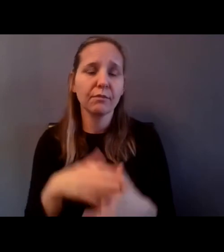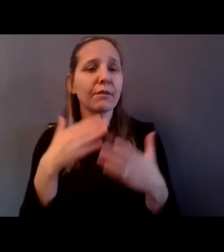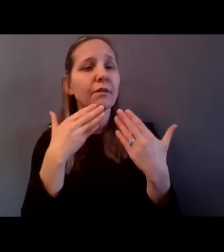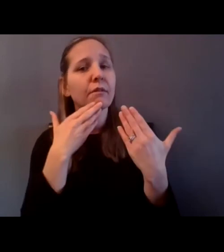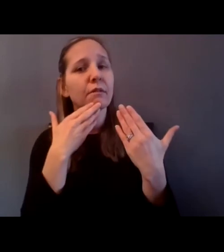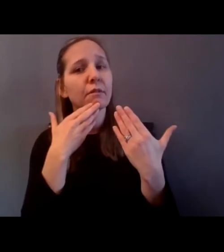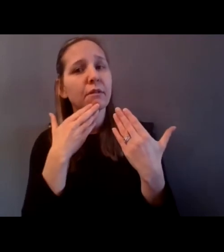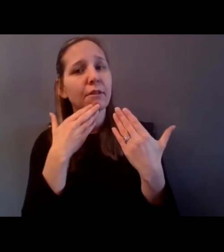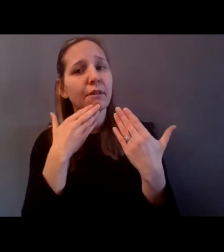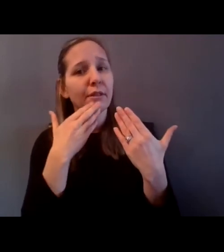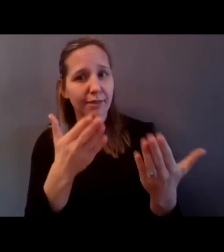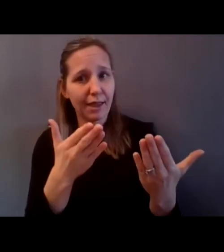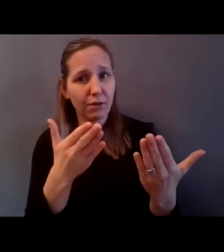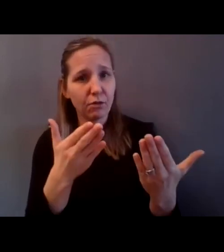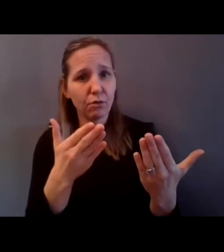for turning the conversation